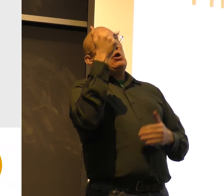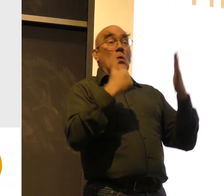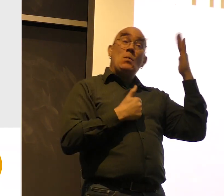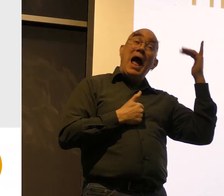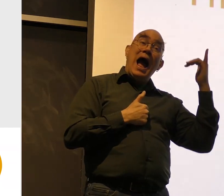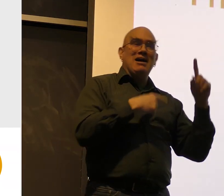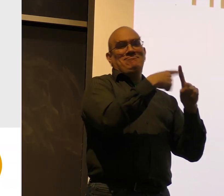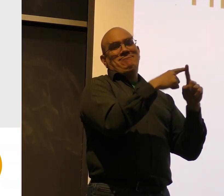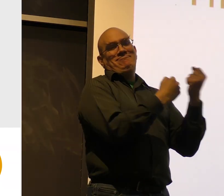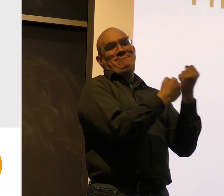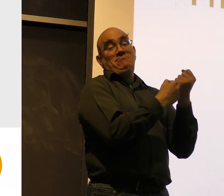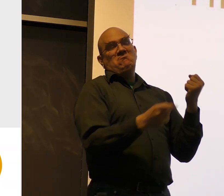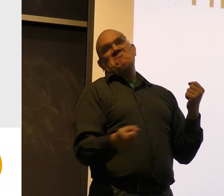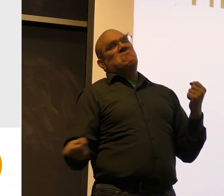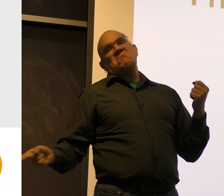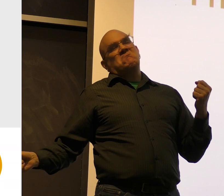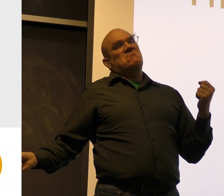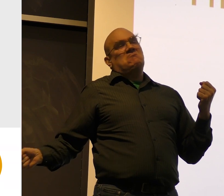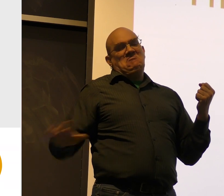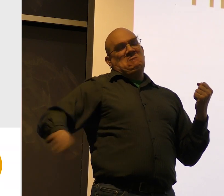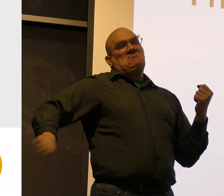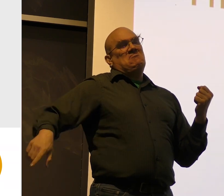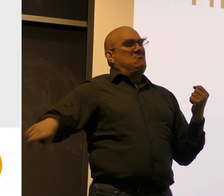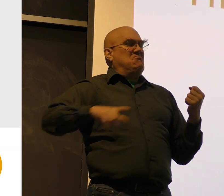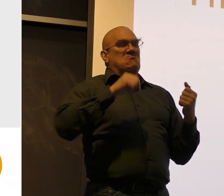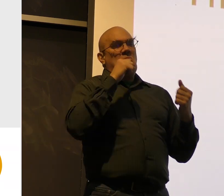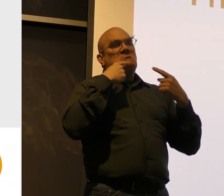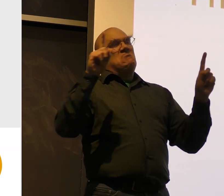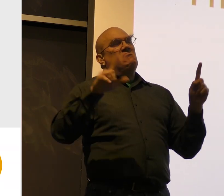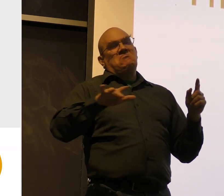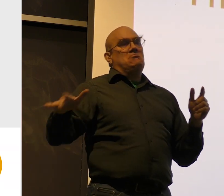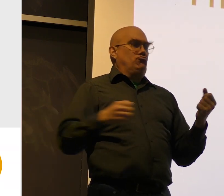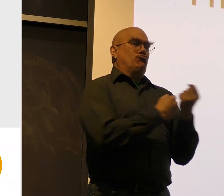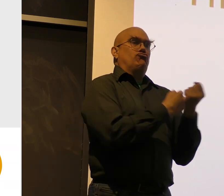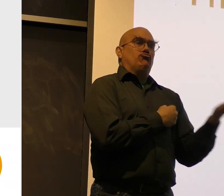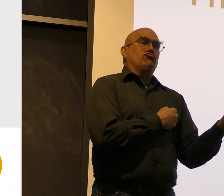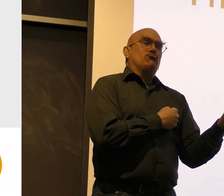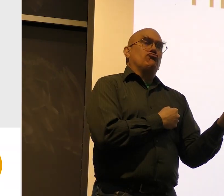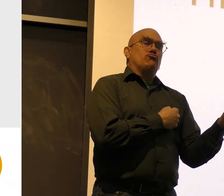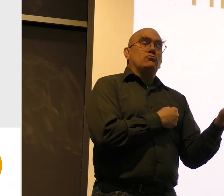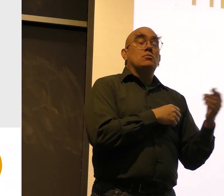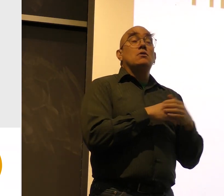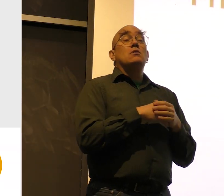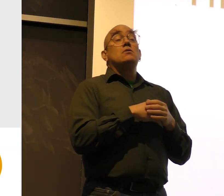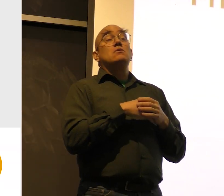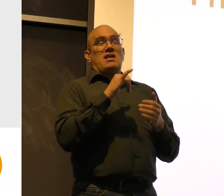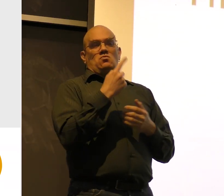approach language, they will say, well, this language is better because of this and because of that. This other language is not so good and not so effective. This is the language we support,